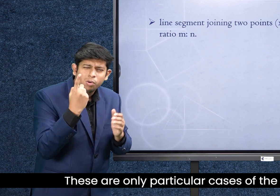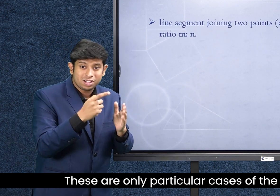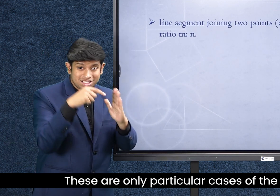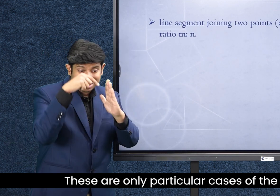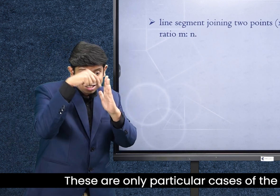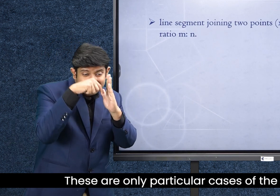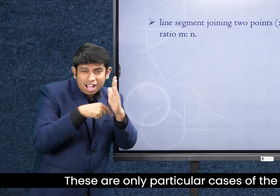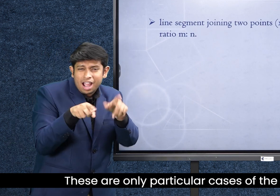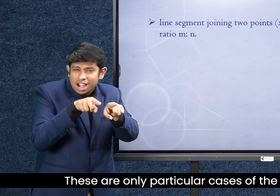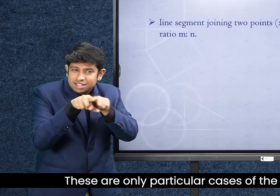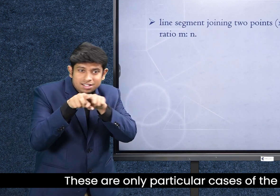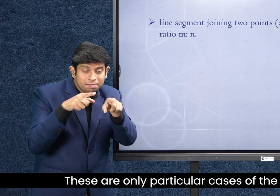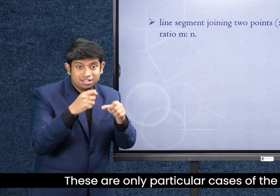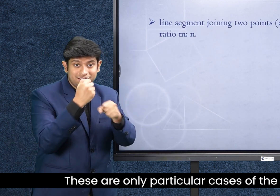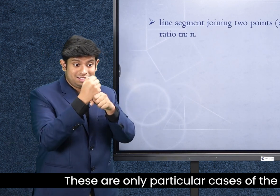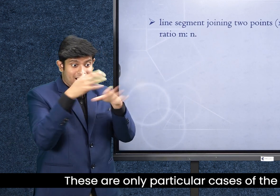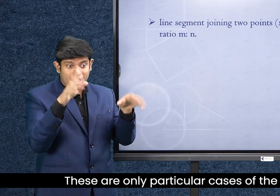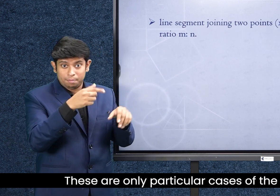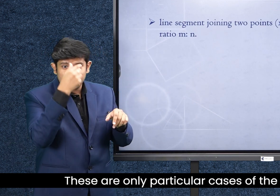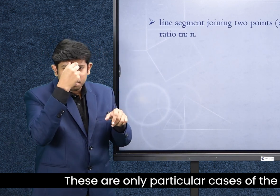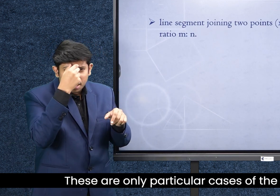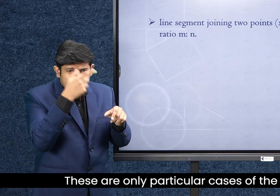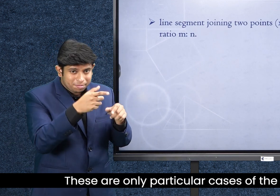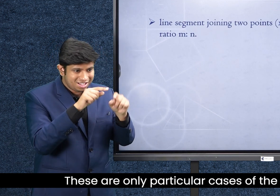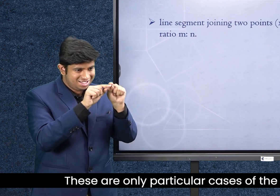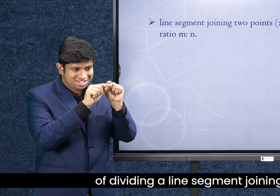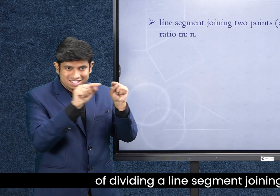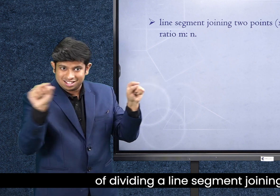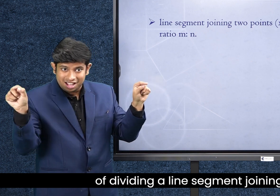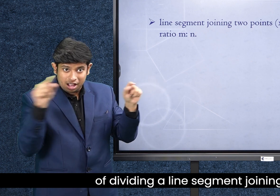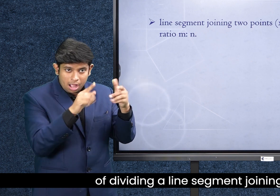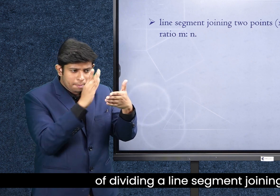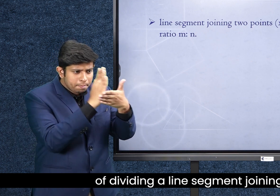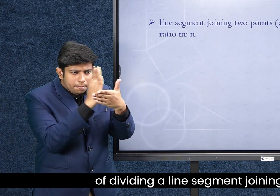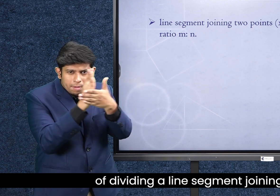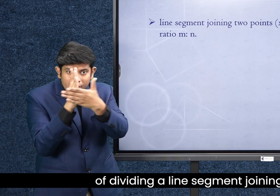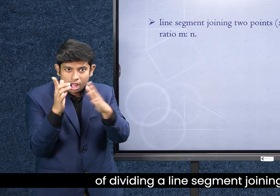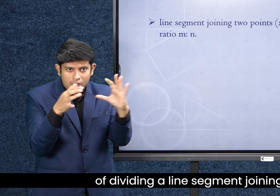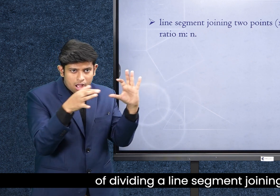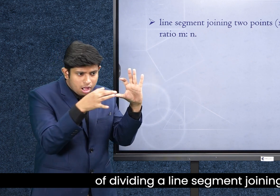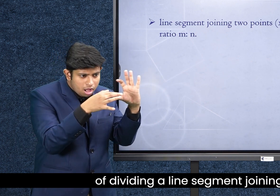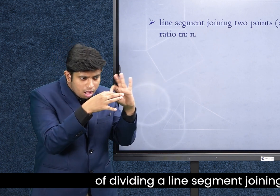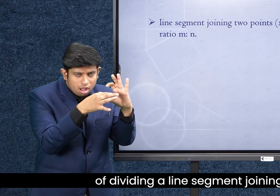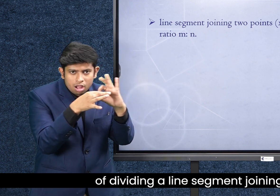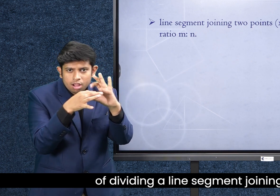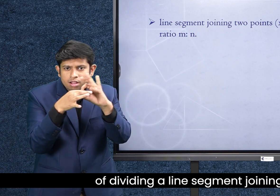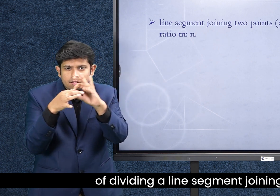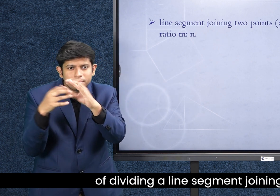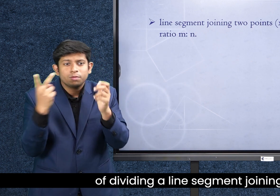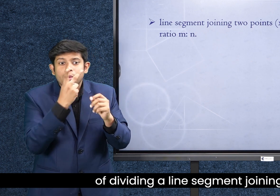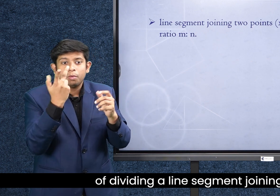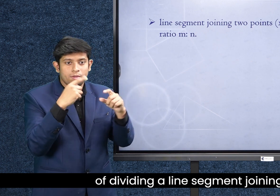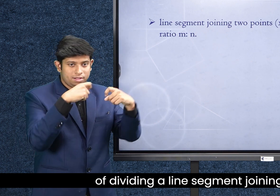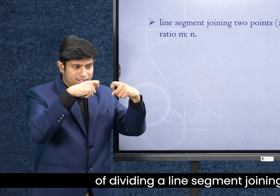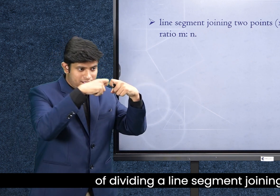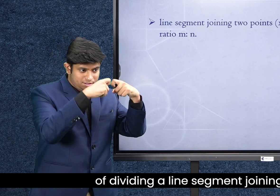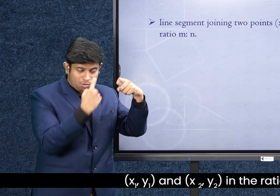These are only particular cases of the general problem of dividing a line segment joining 2 points